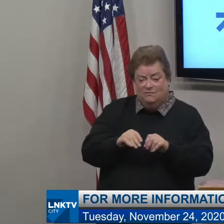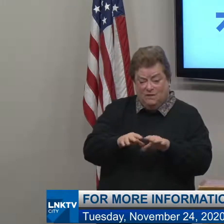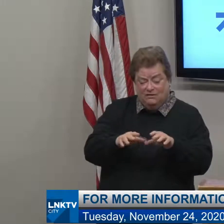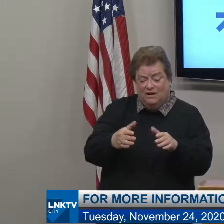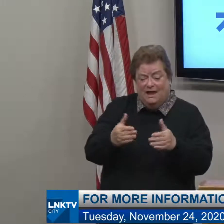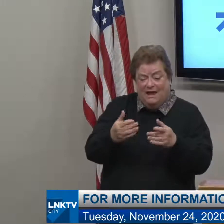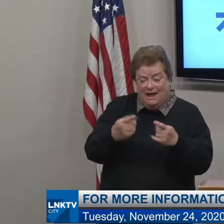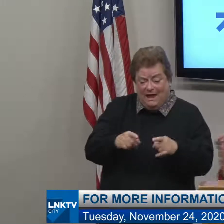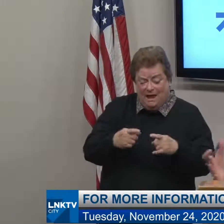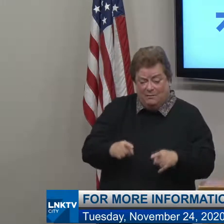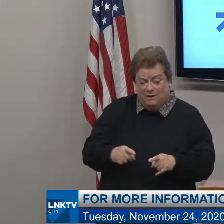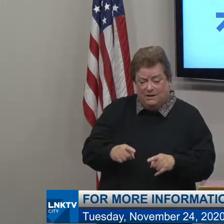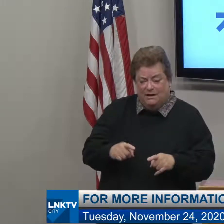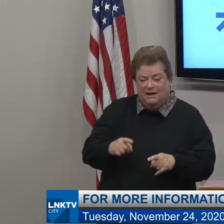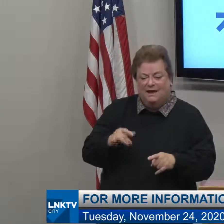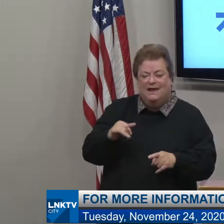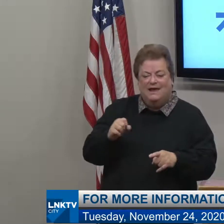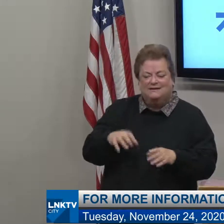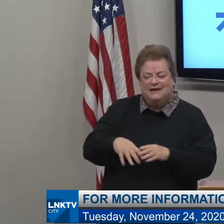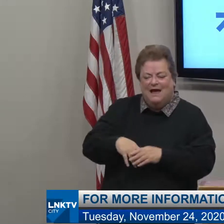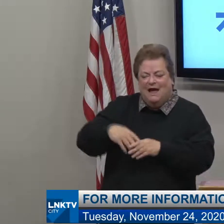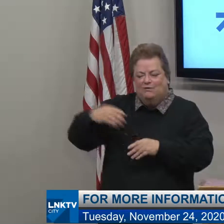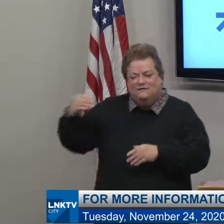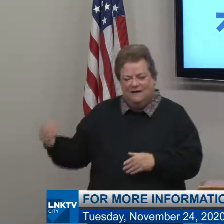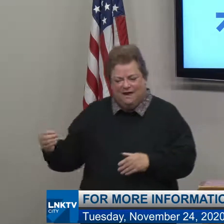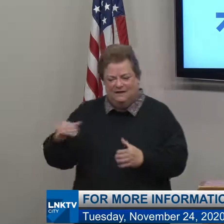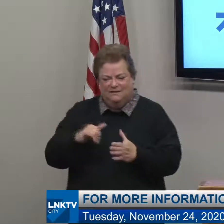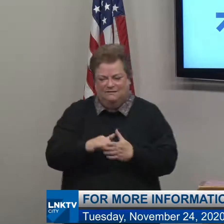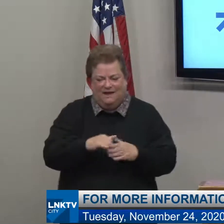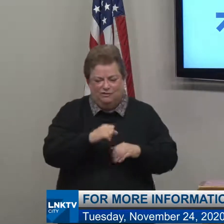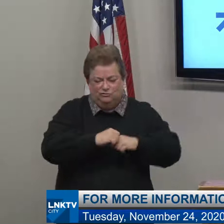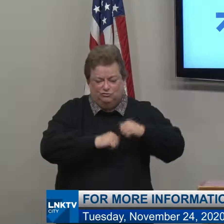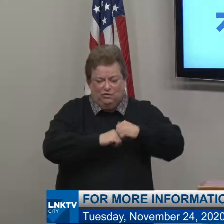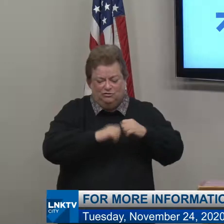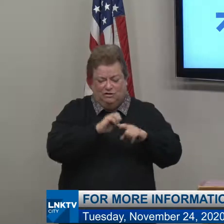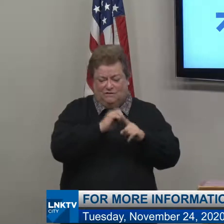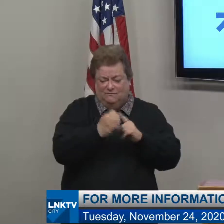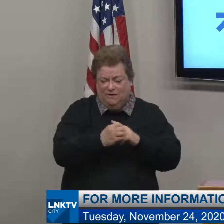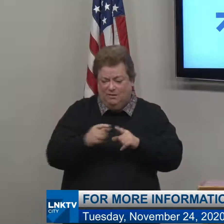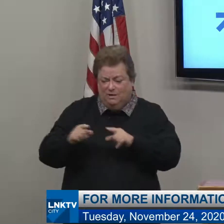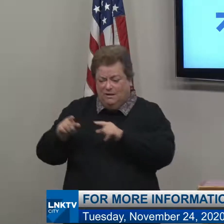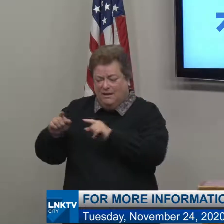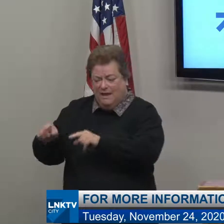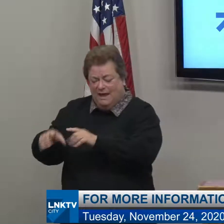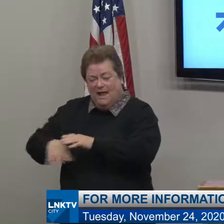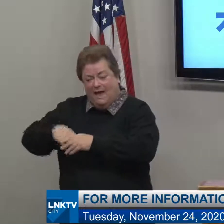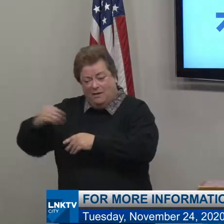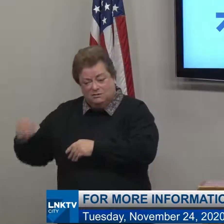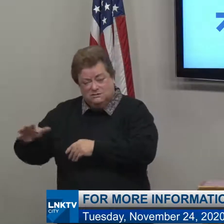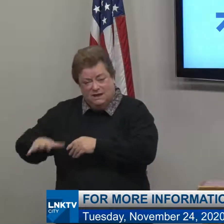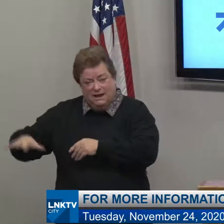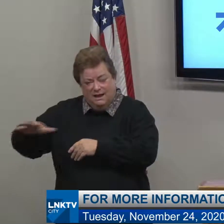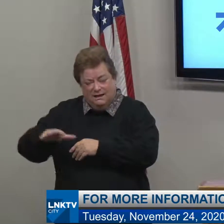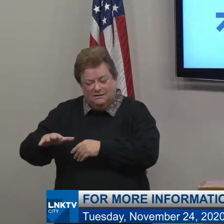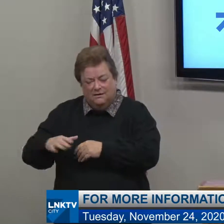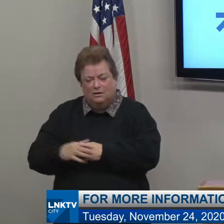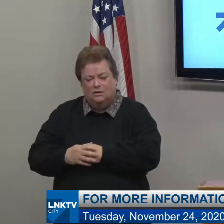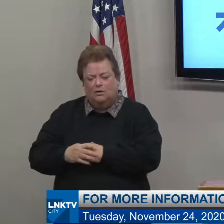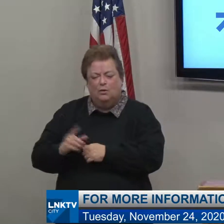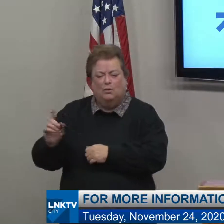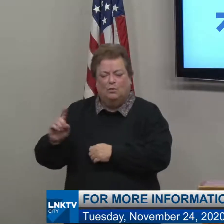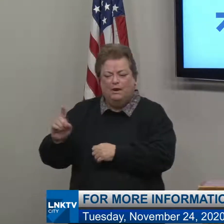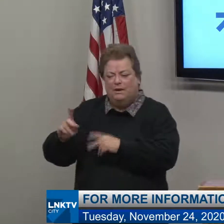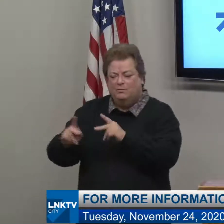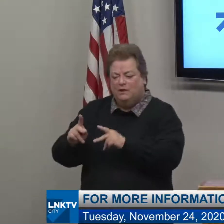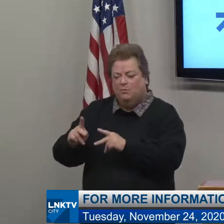frequently is outside of those structured environments, where those administrative and engineering controls are not necessarily in place, or where people